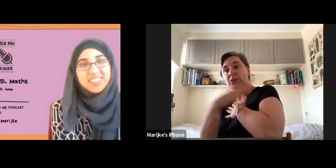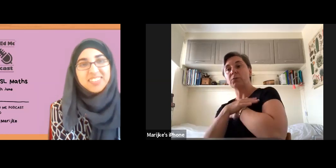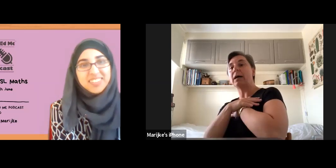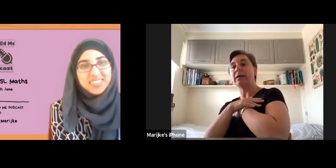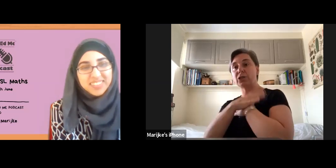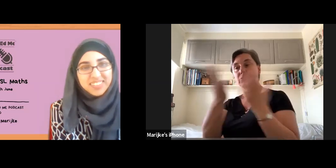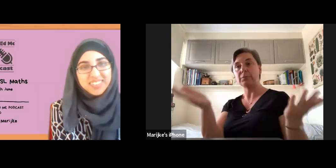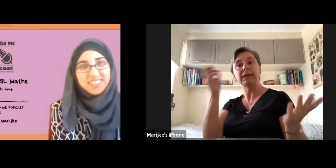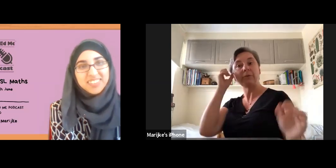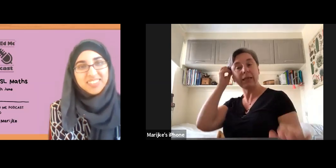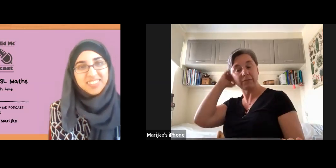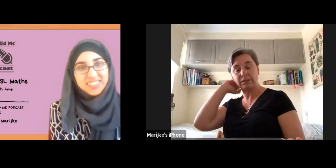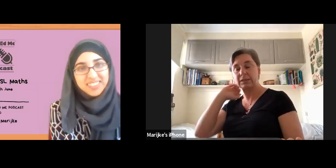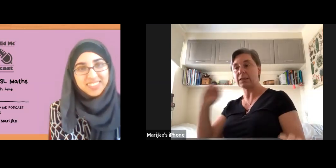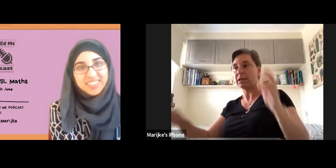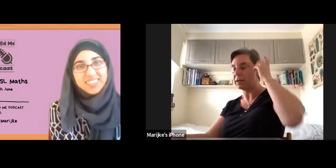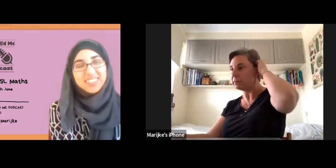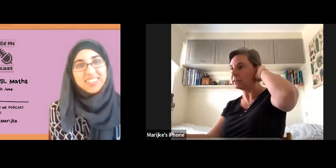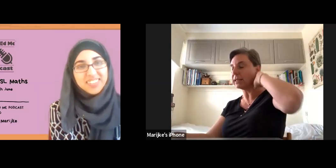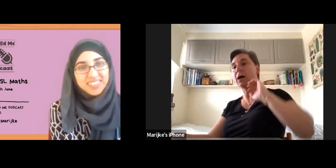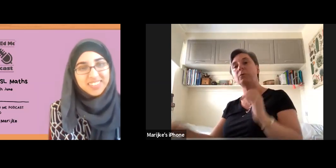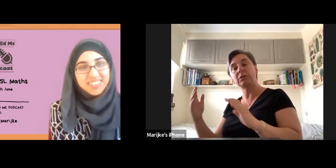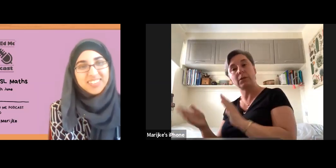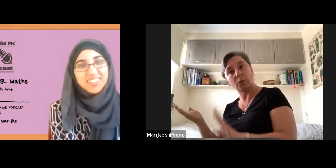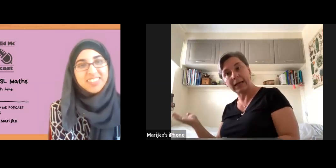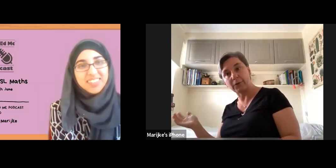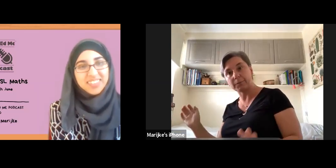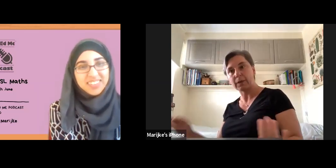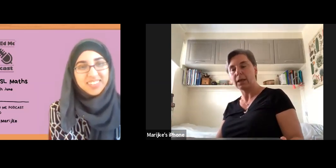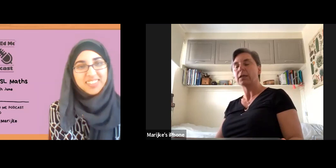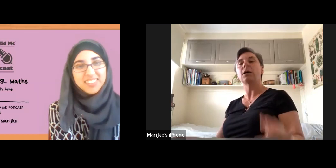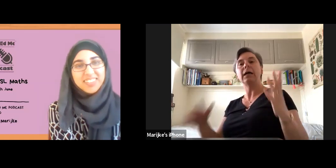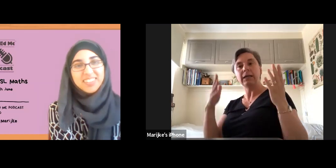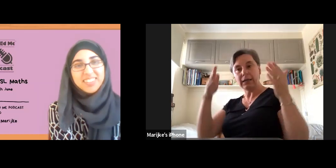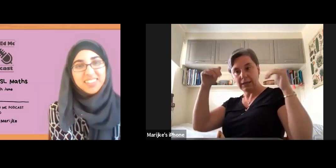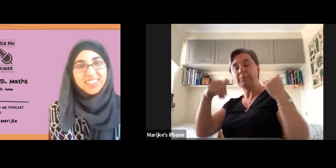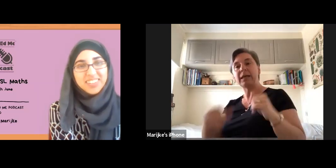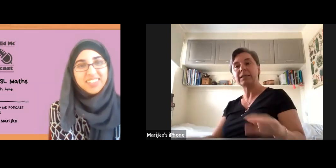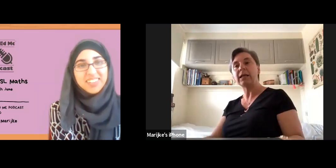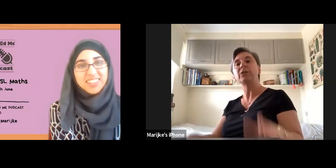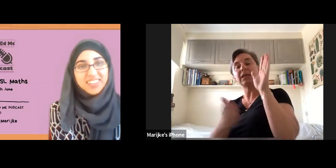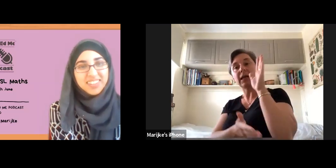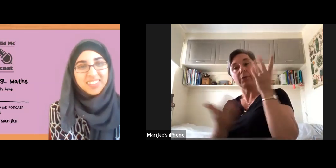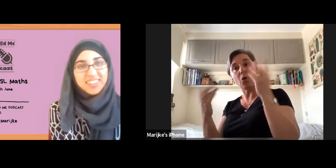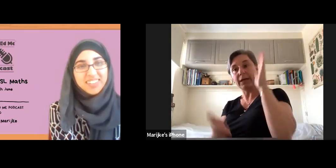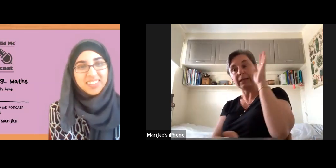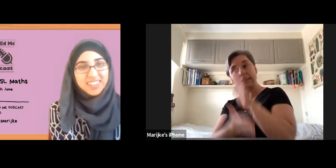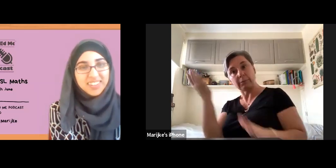my children, my year 11s, that I was going out. So in BSL, you say I'm going is I'm